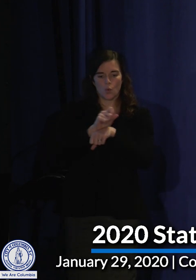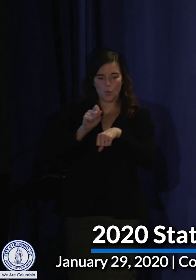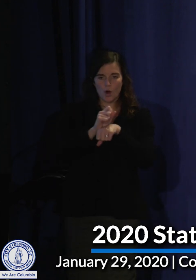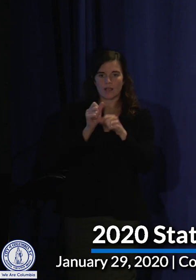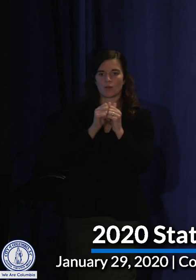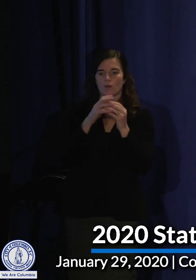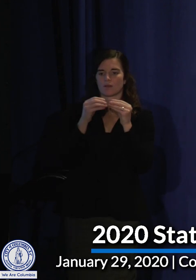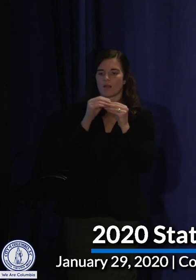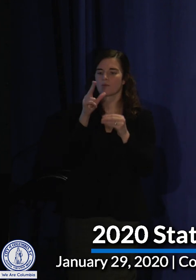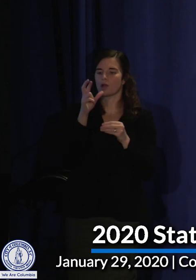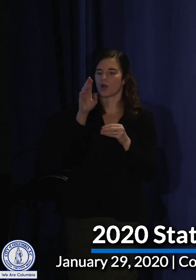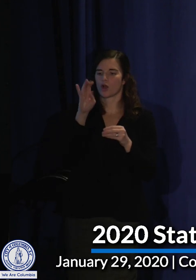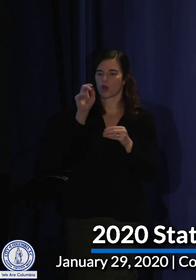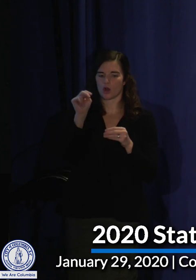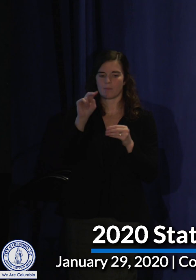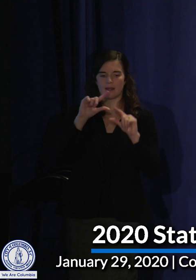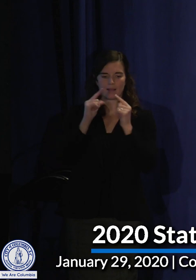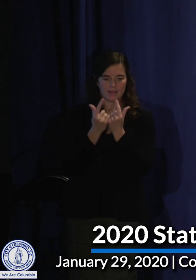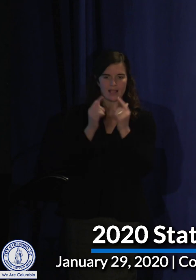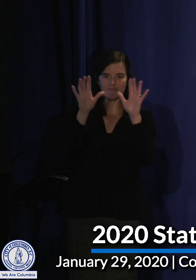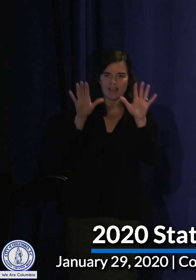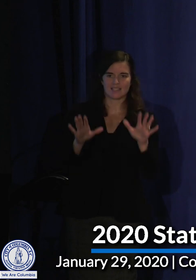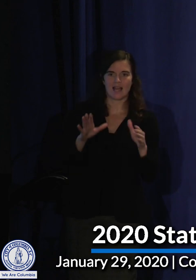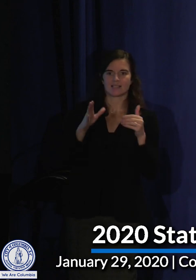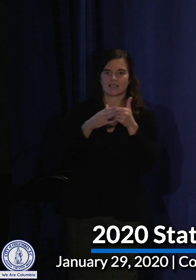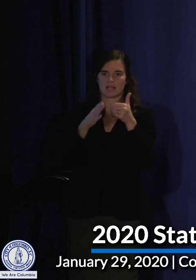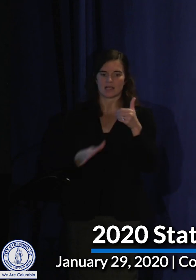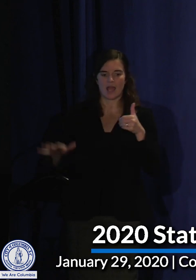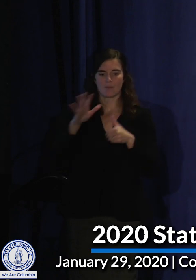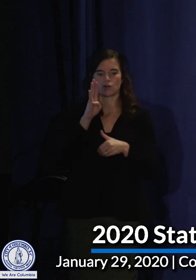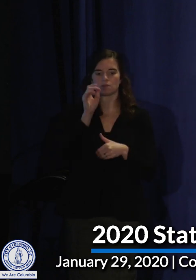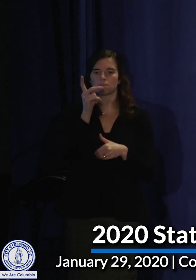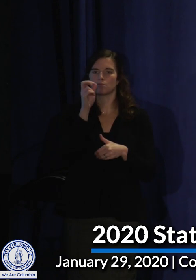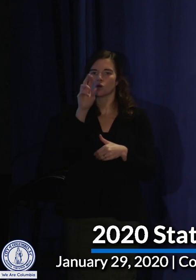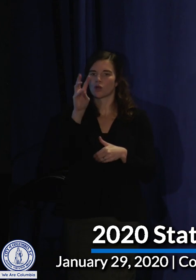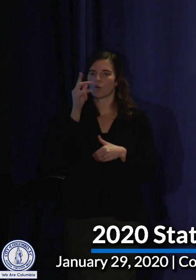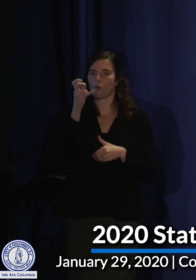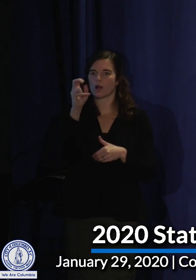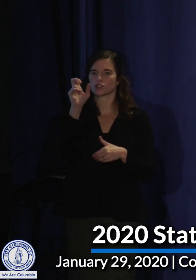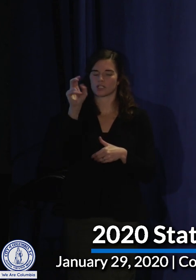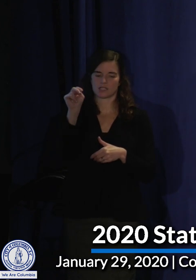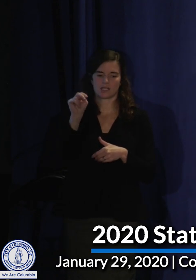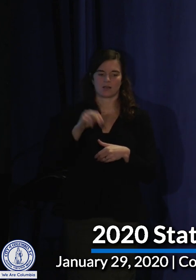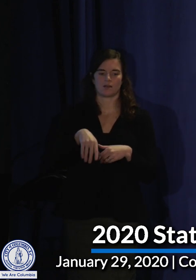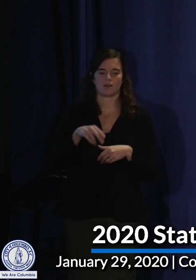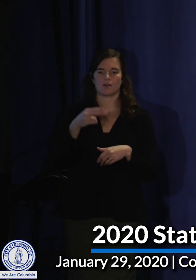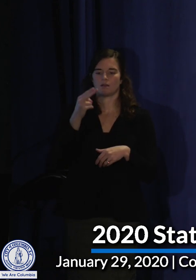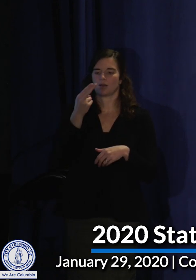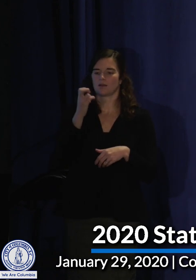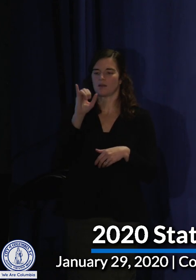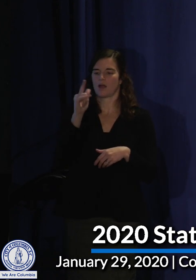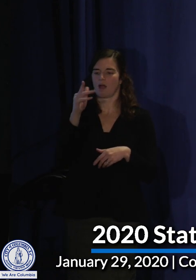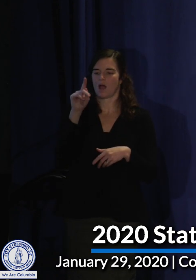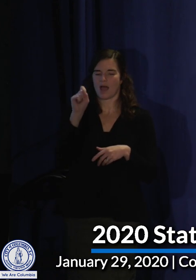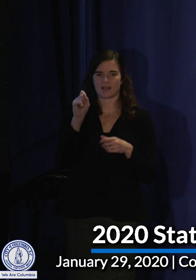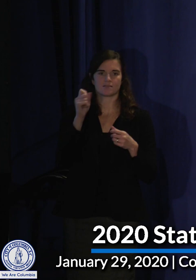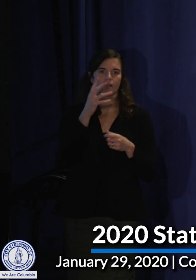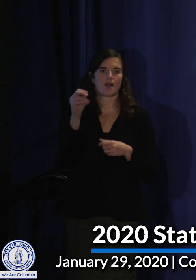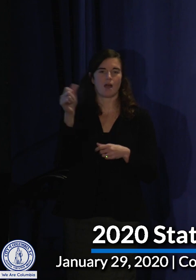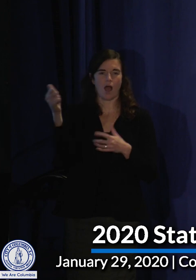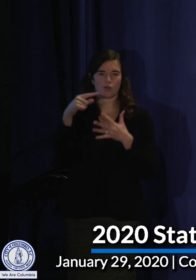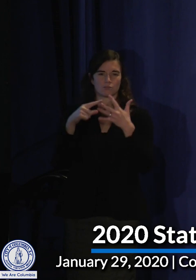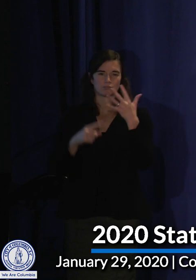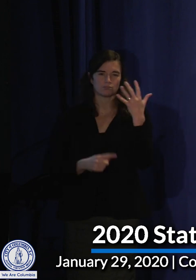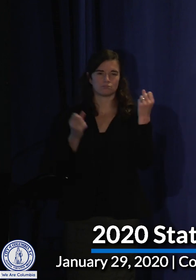our fantastic neighborhoods like Booker Washington Heights and others. I will tell you that too many families across